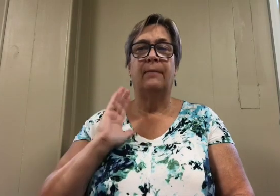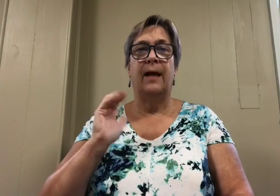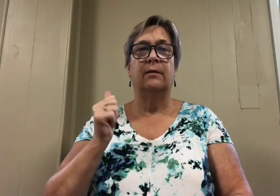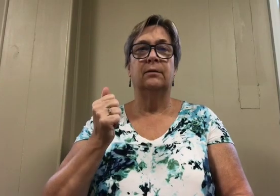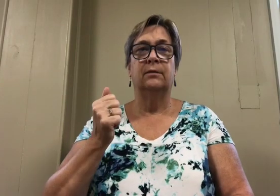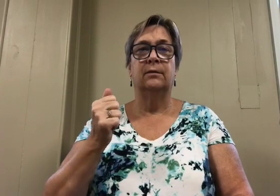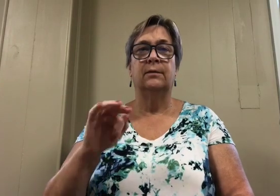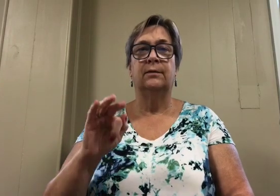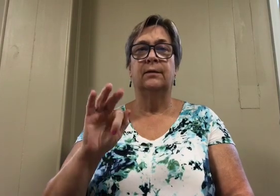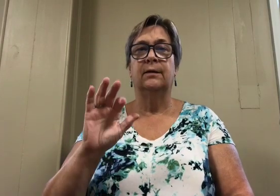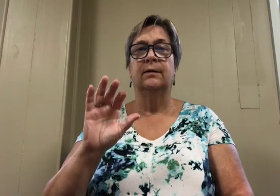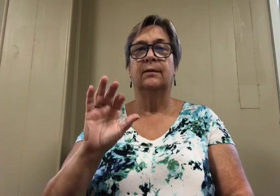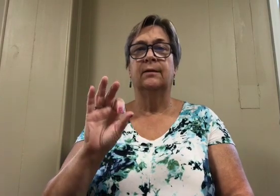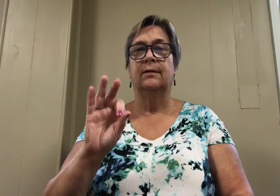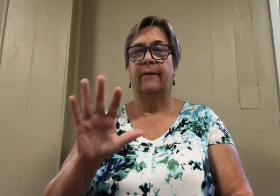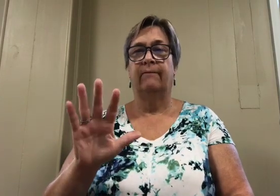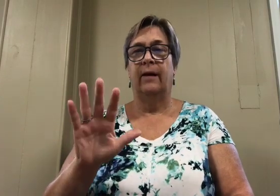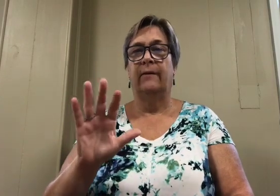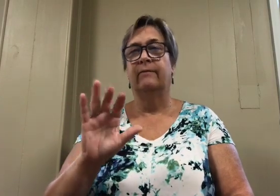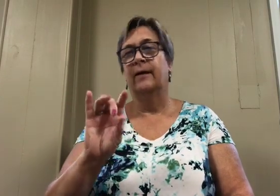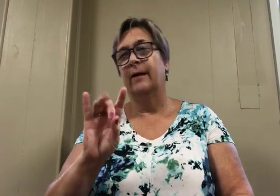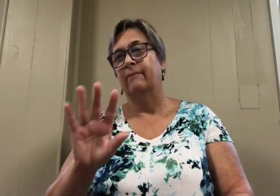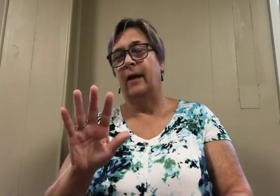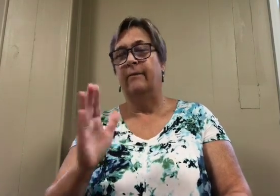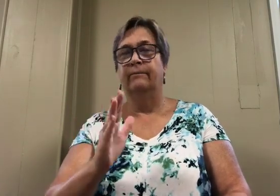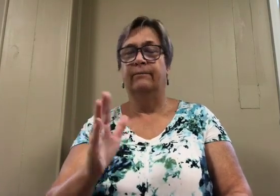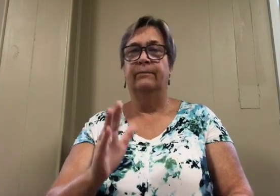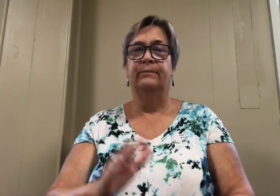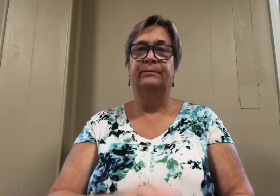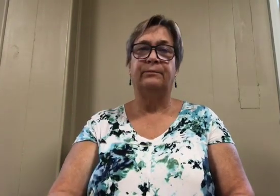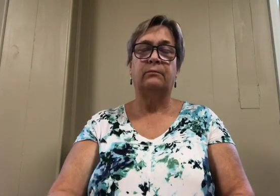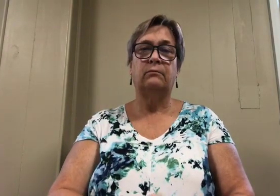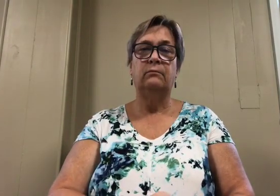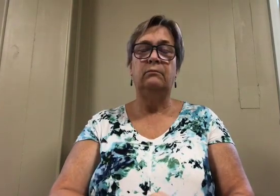Tom Humphrey in 1995.